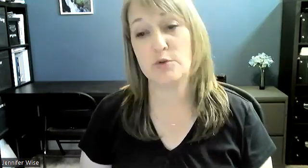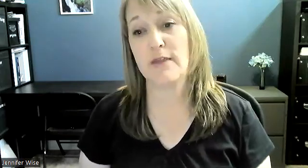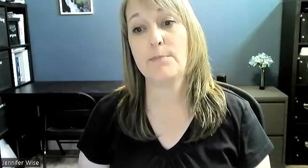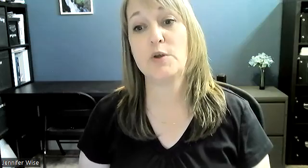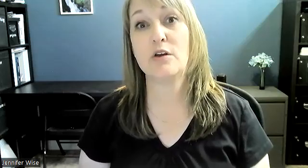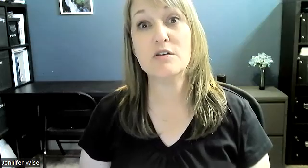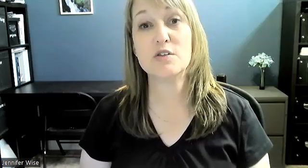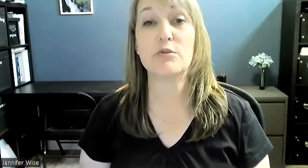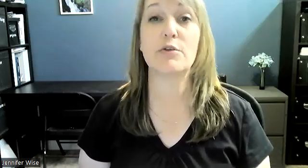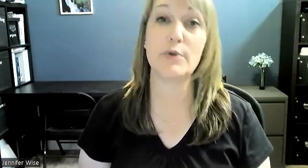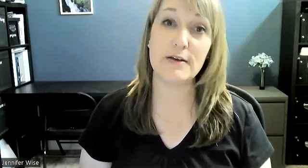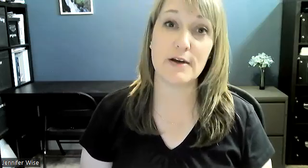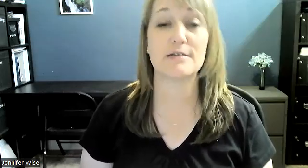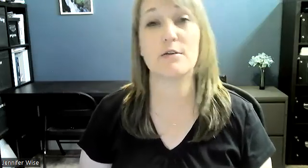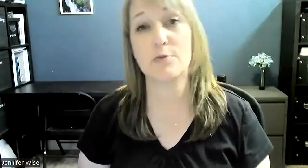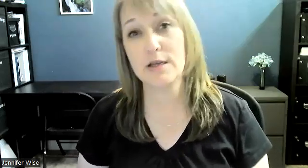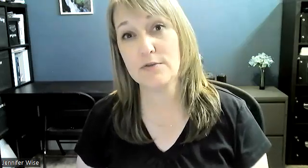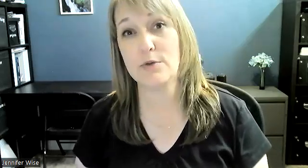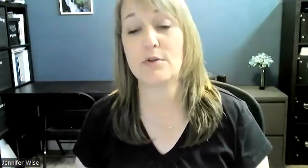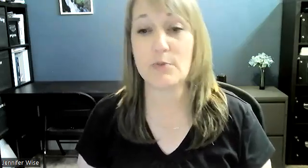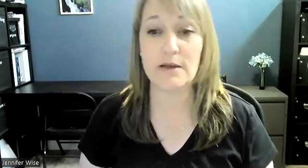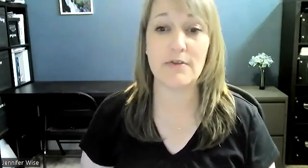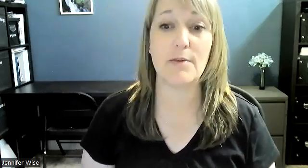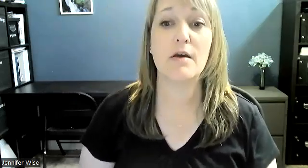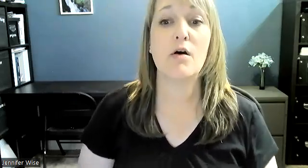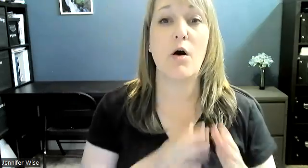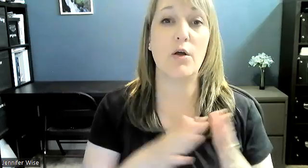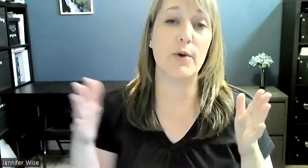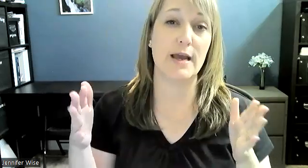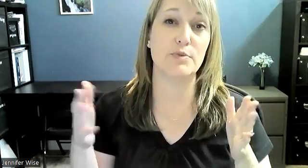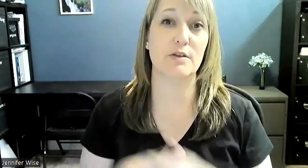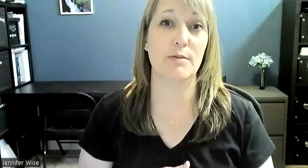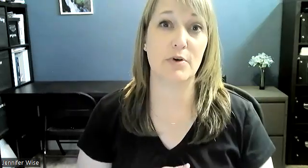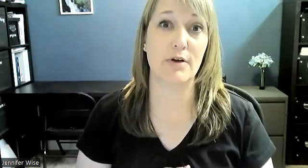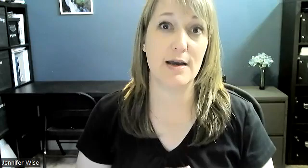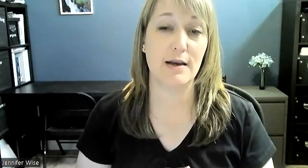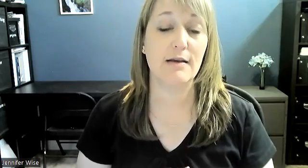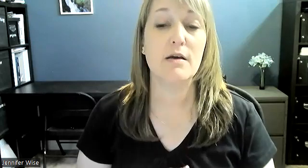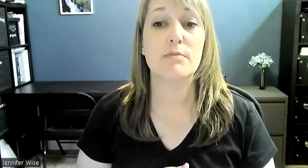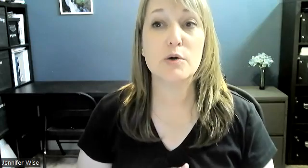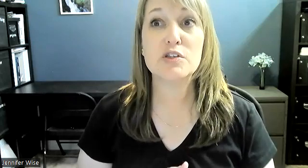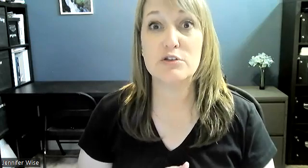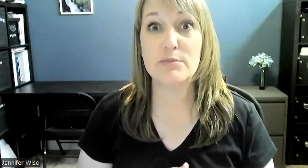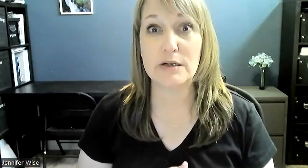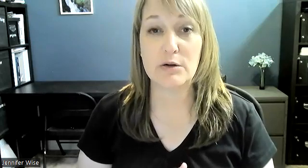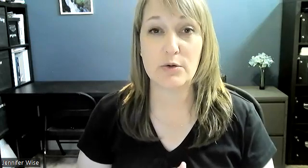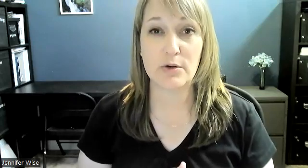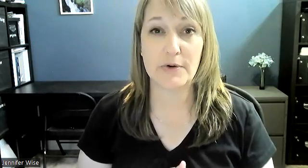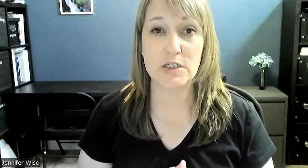of them, but you can also do the three of us, the three of you, the three of them, all the way up to the number 9. Most numerical